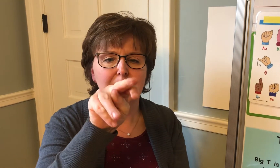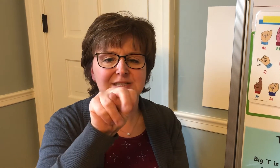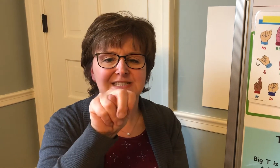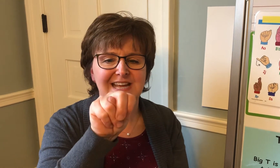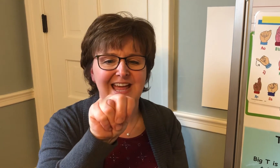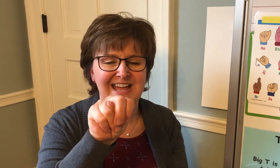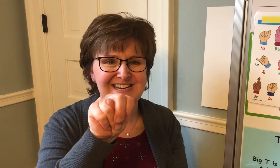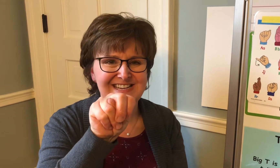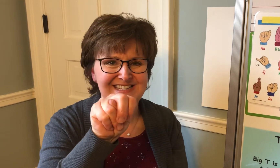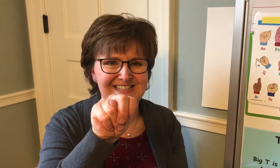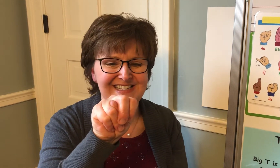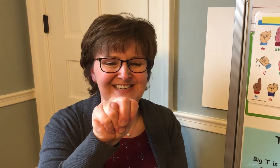to N,